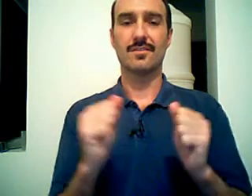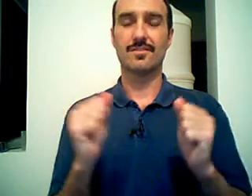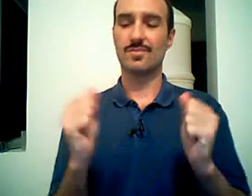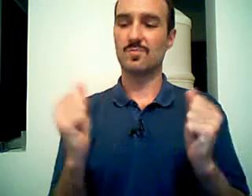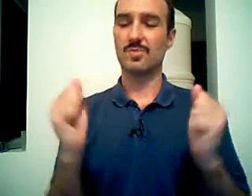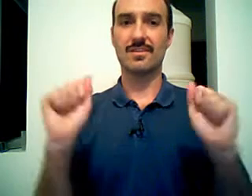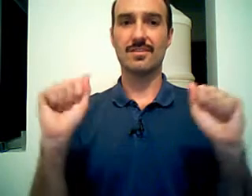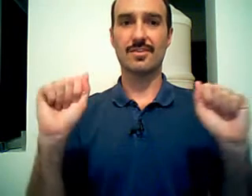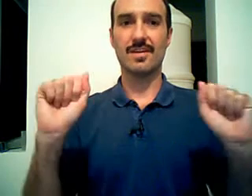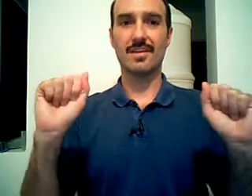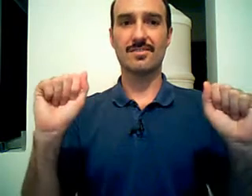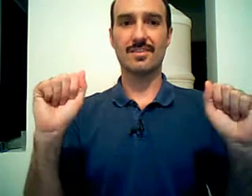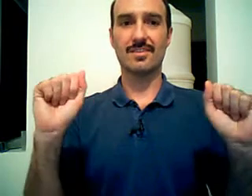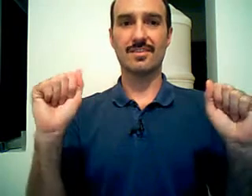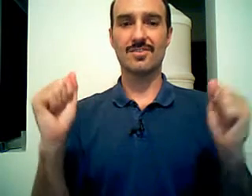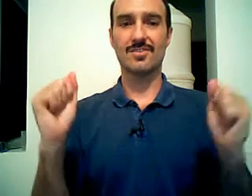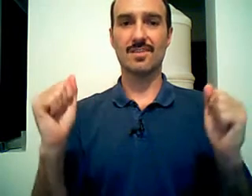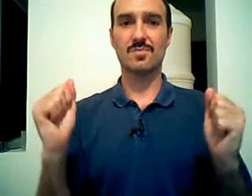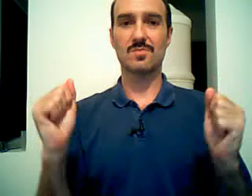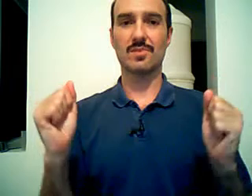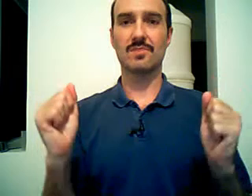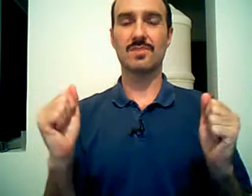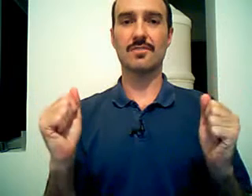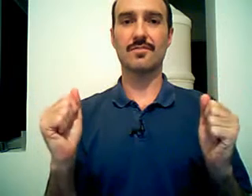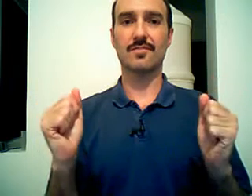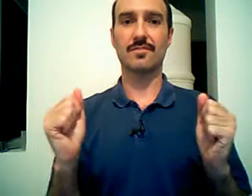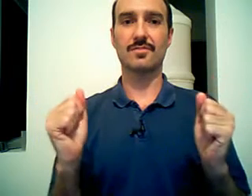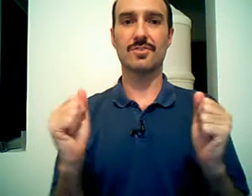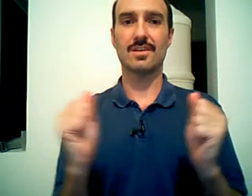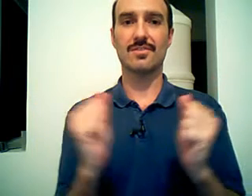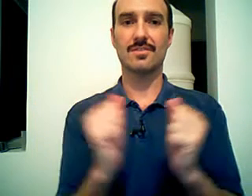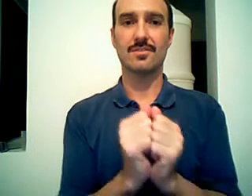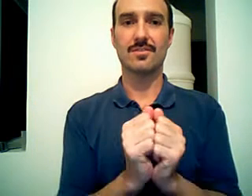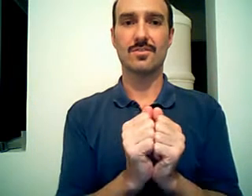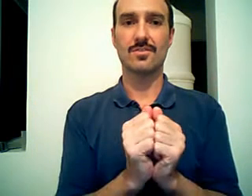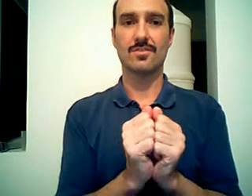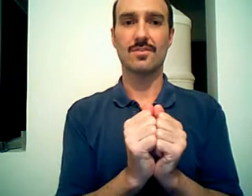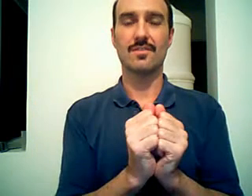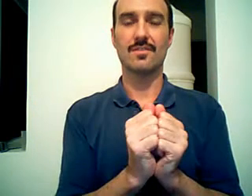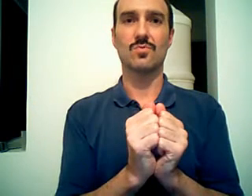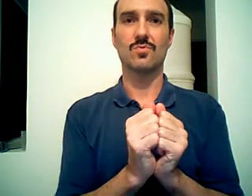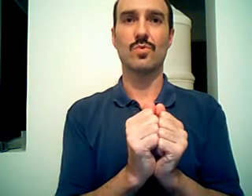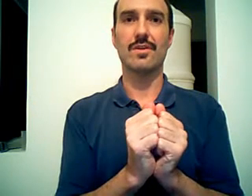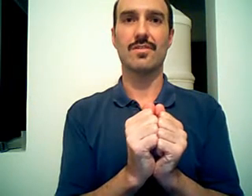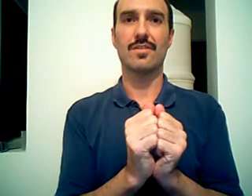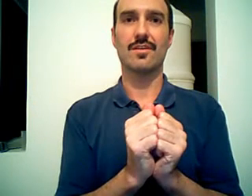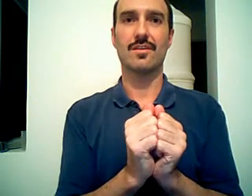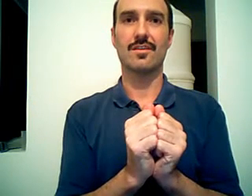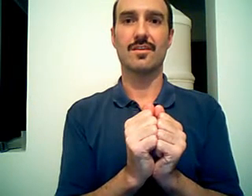Just bring your hands like this hand shape, just bring them together in front of your chest. And that's with.